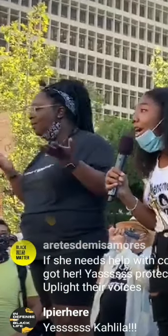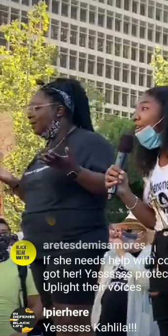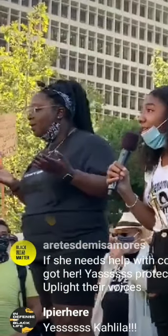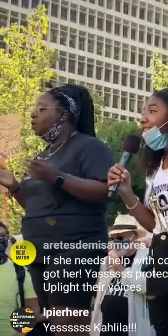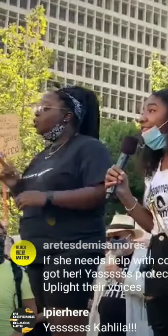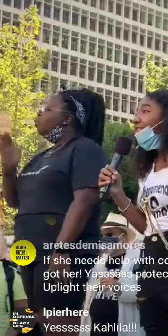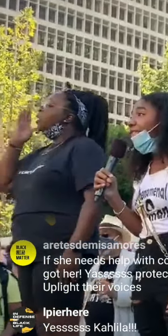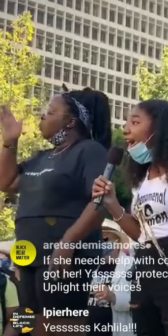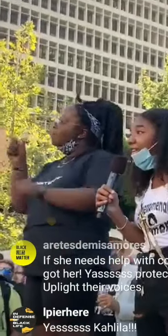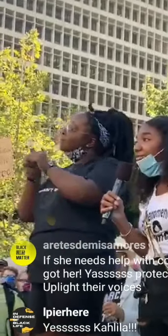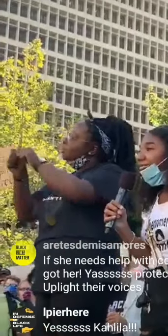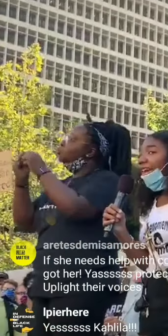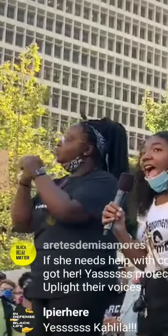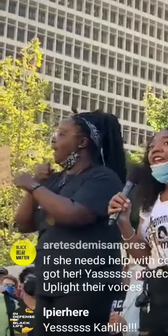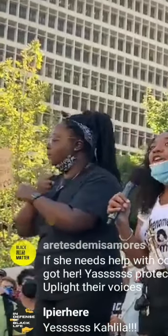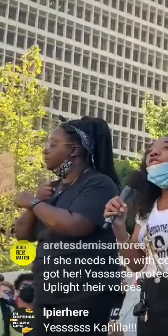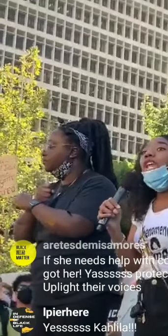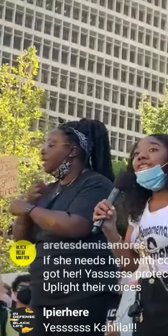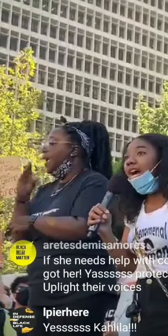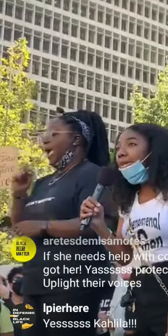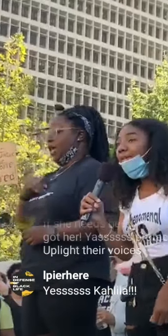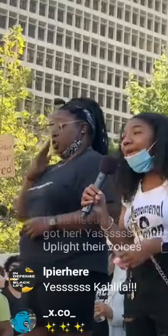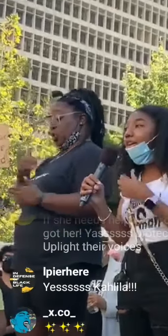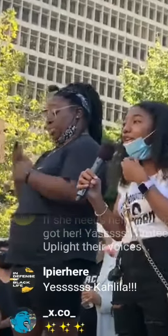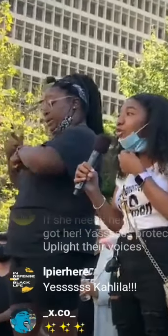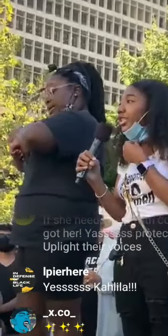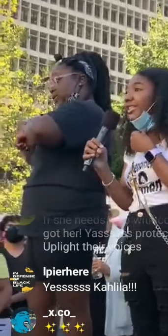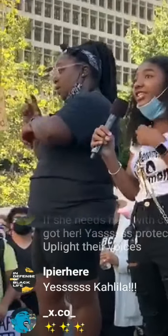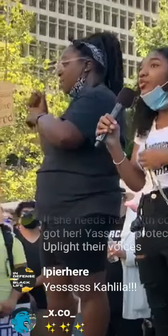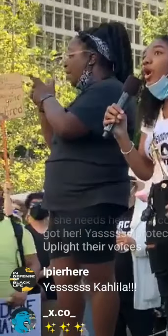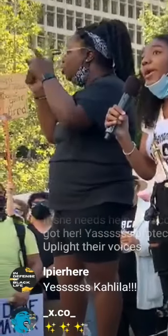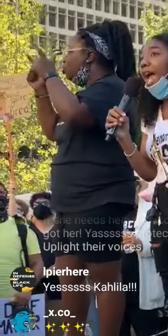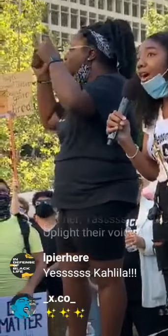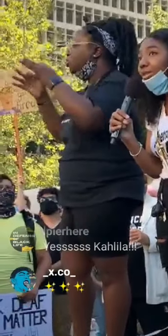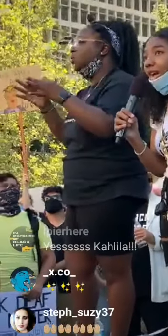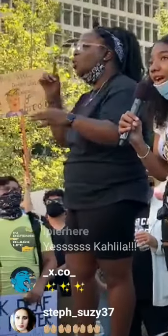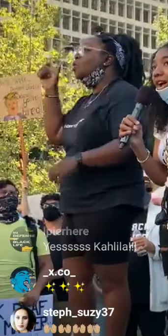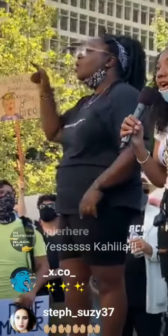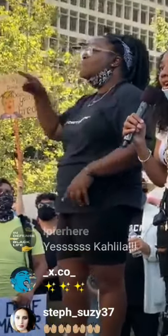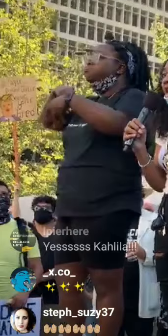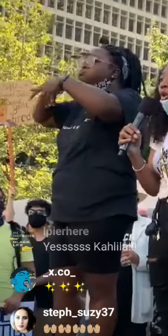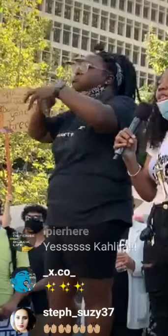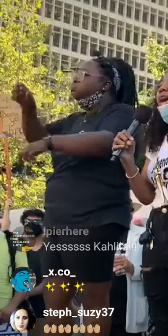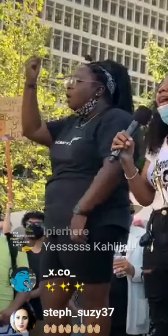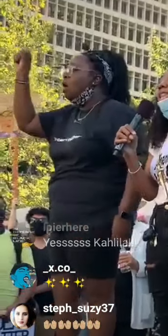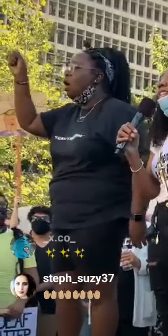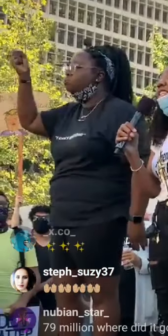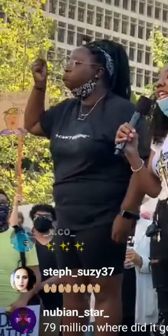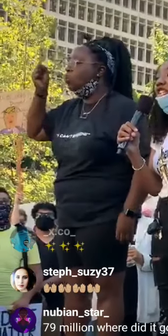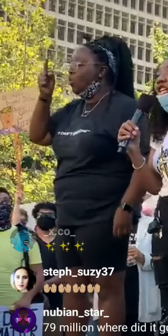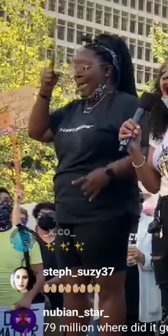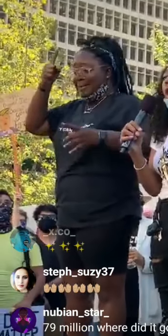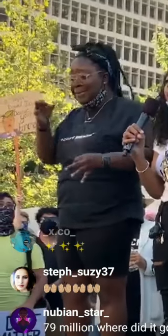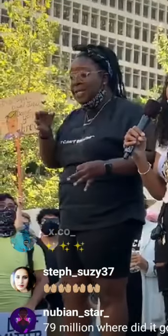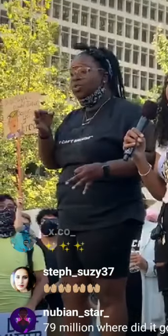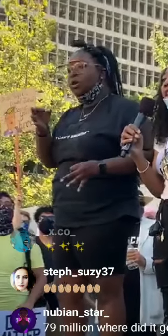So we will continue to fight. And I know the next time that they make a huge decision, we'll be out there. When they make